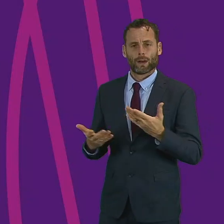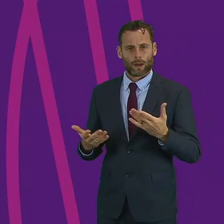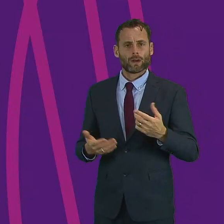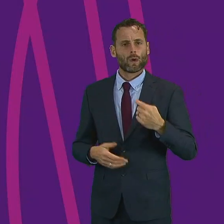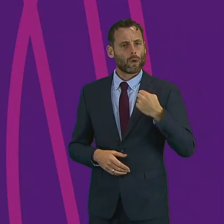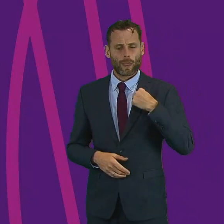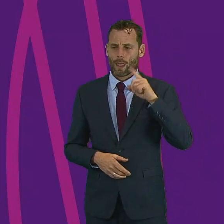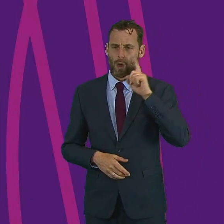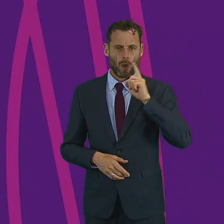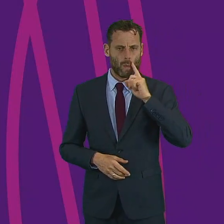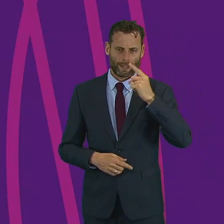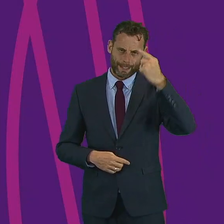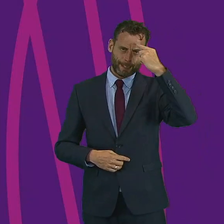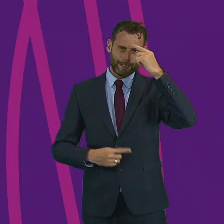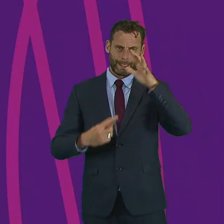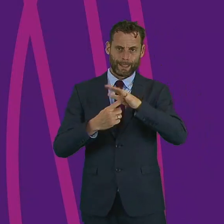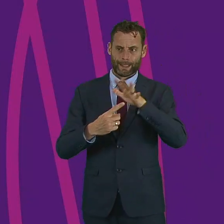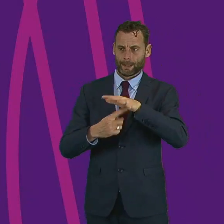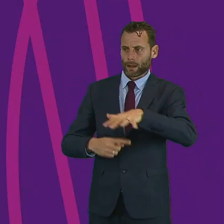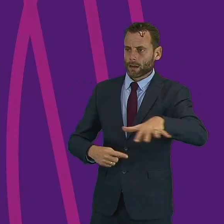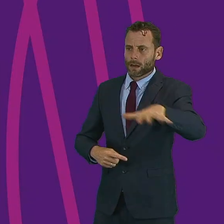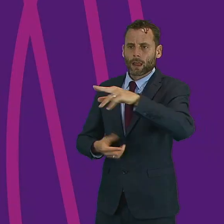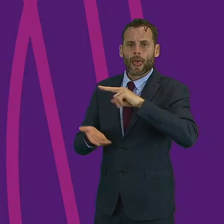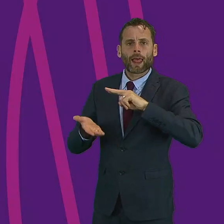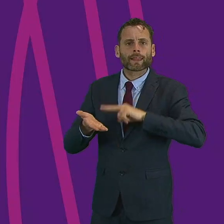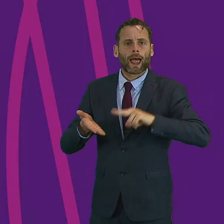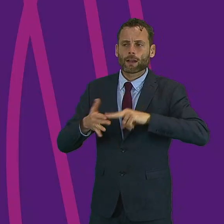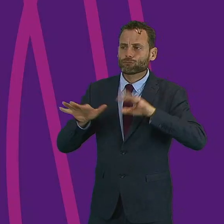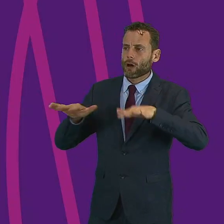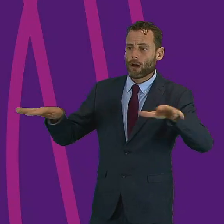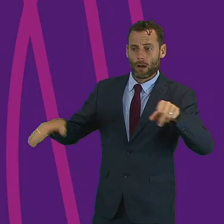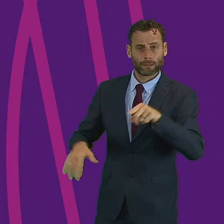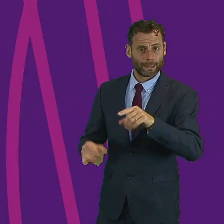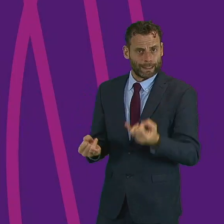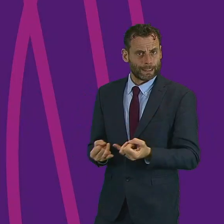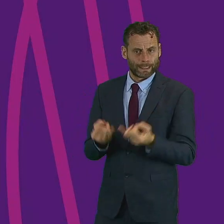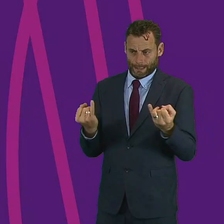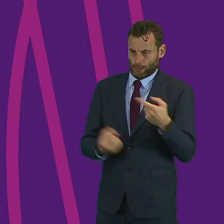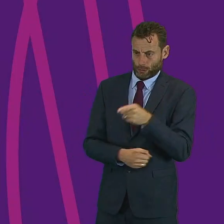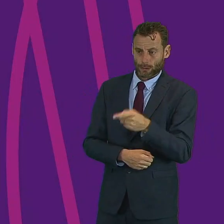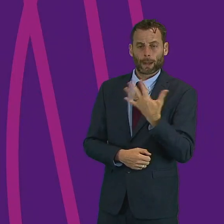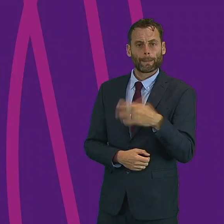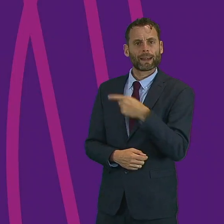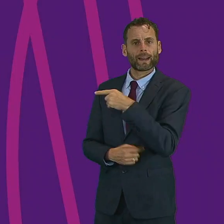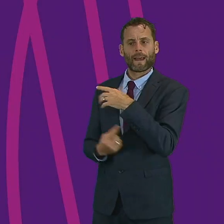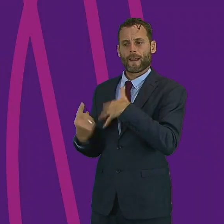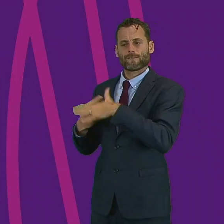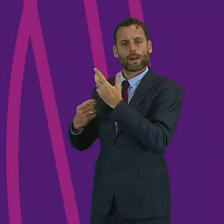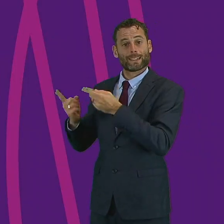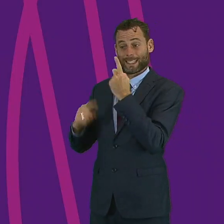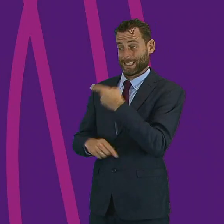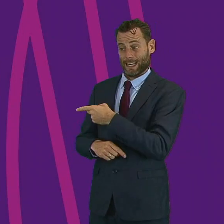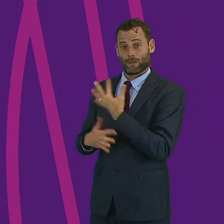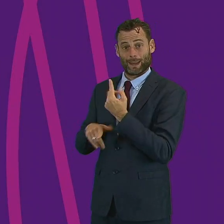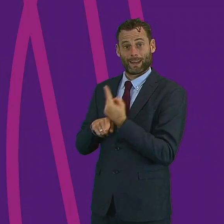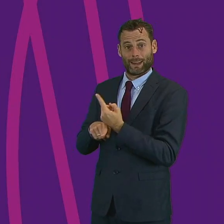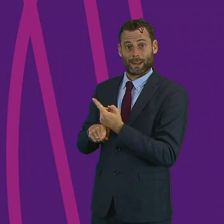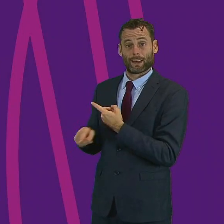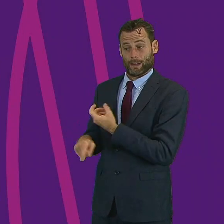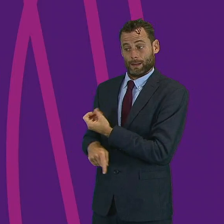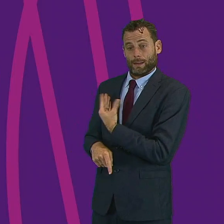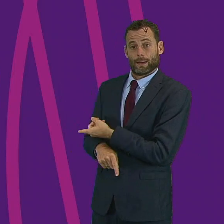have a return to austerity and that we continue to see increases in the investment to tackle poverty, and we